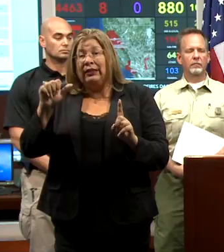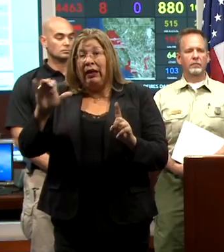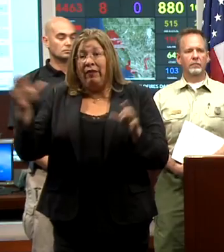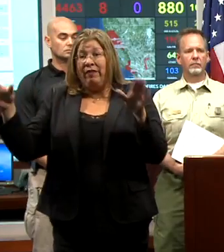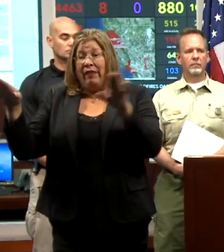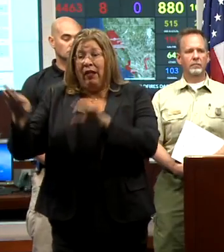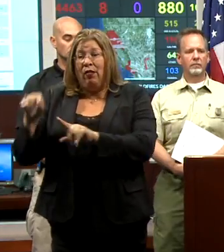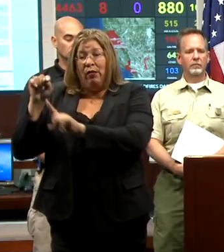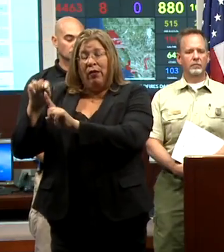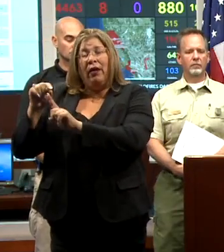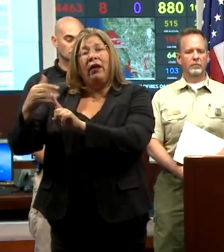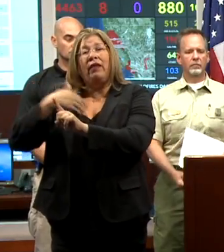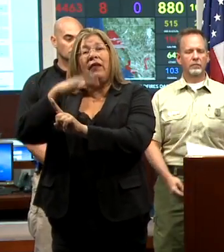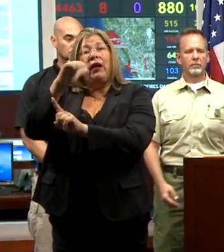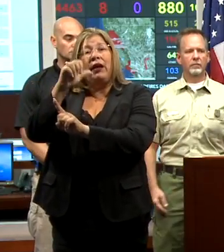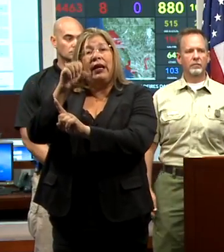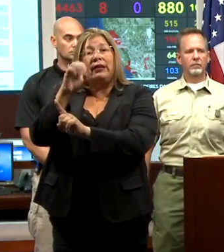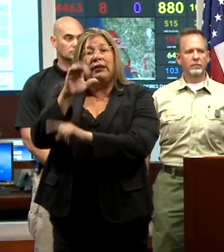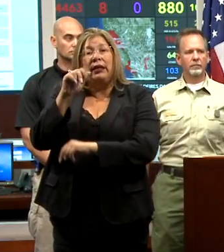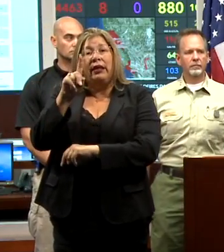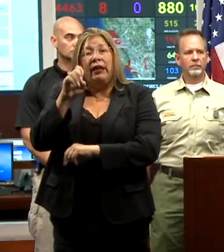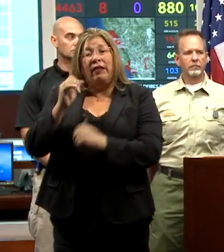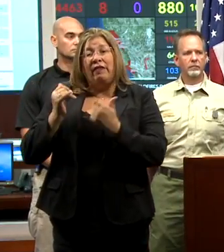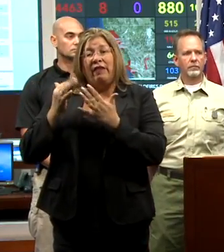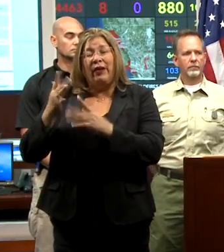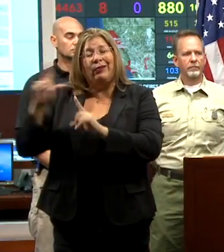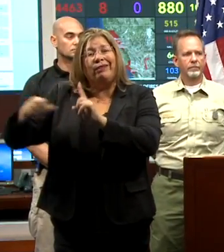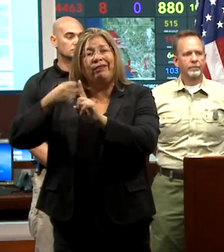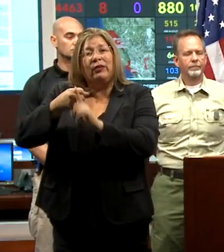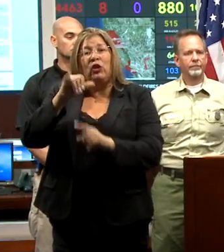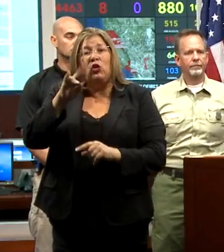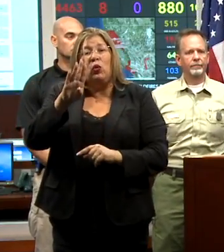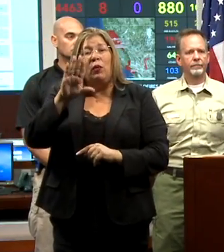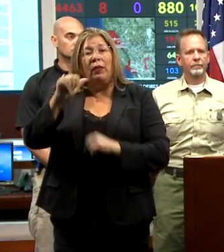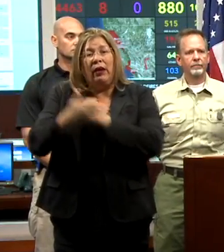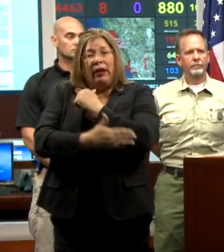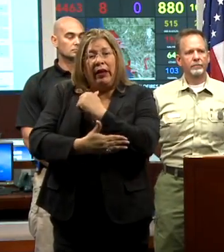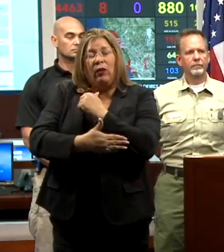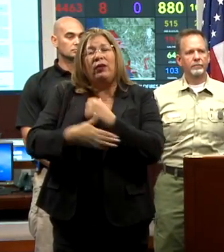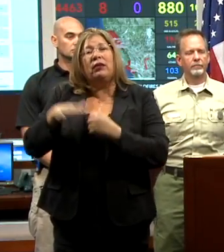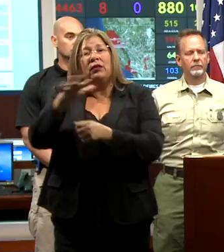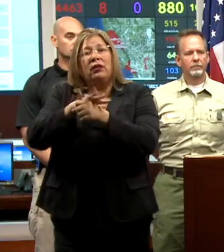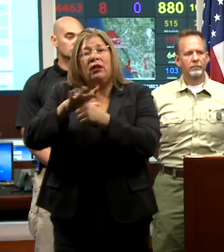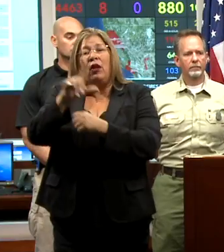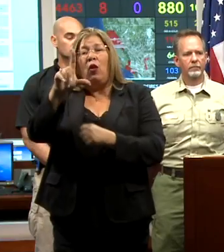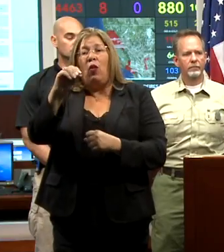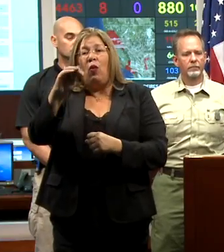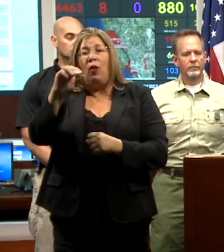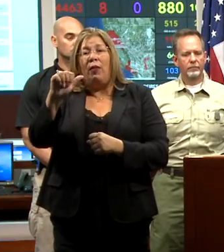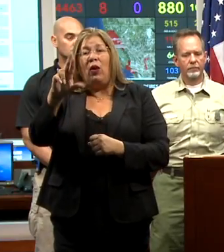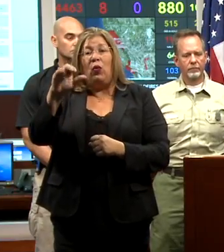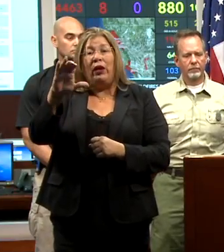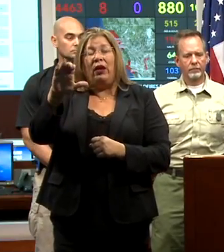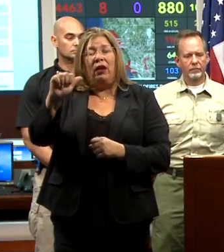the Cascade fire impacted Yuba County in the area of Loma Rica is currently